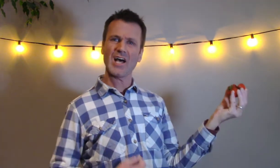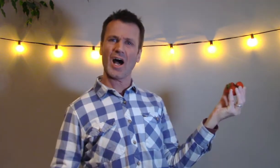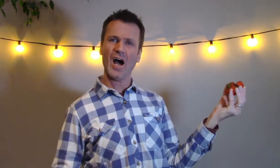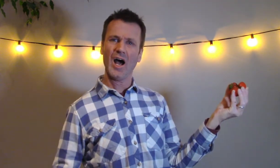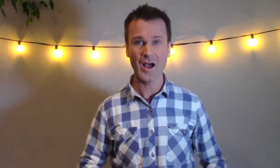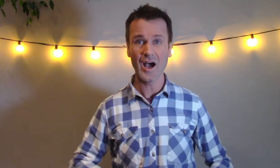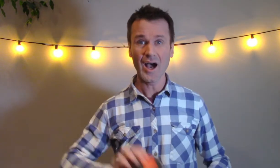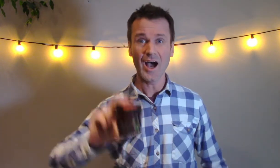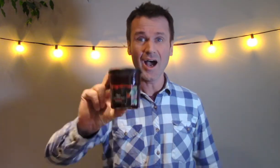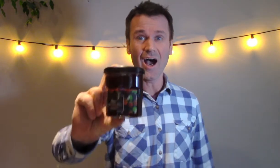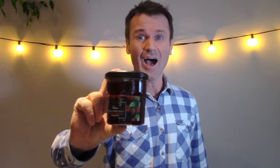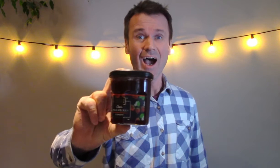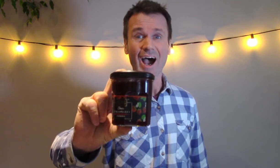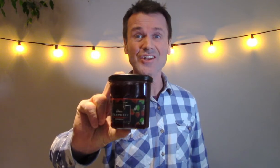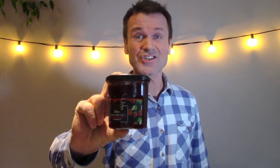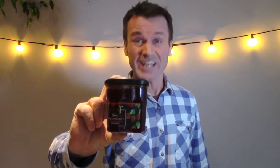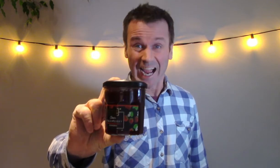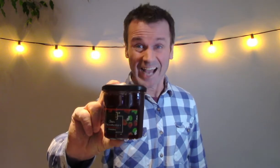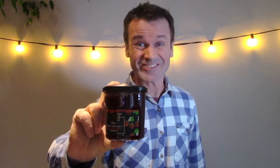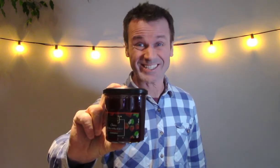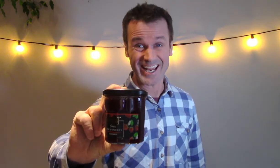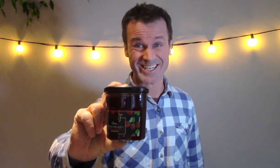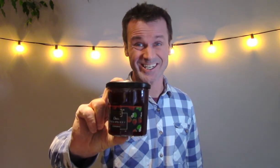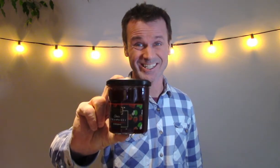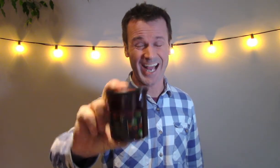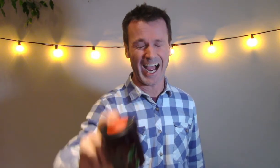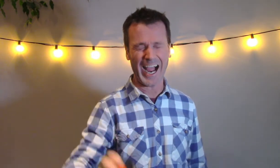guitar? A jam session!